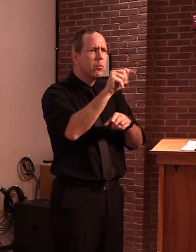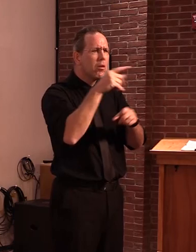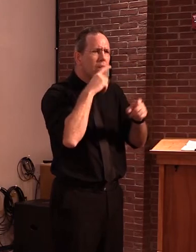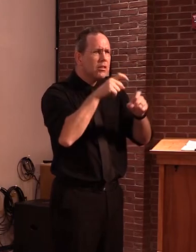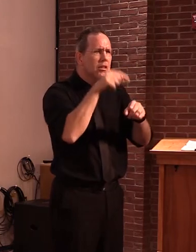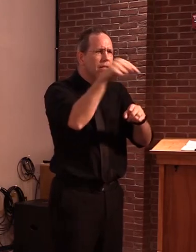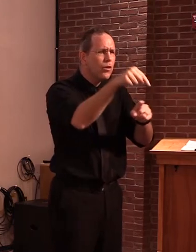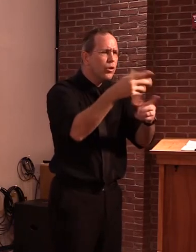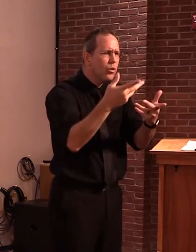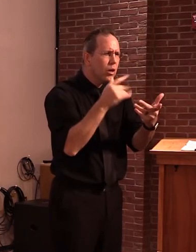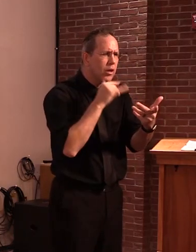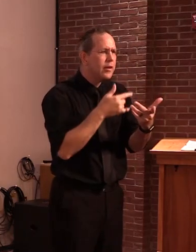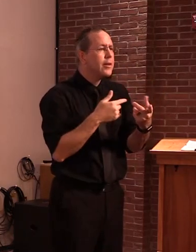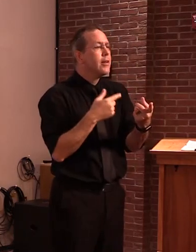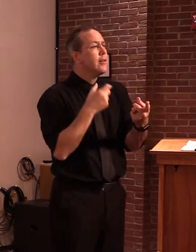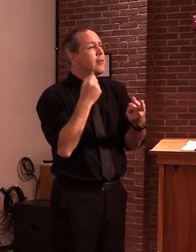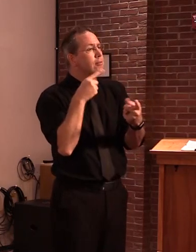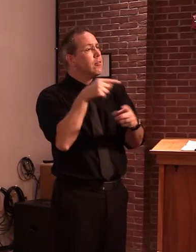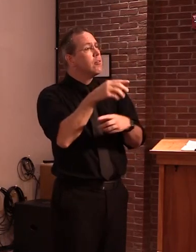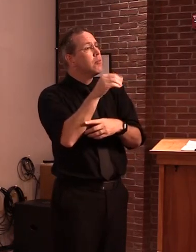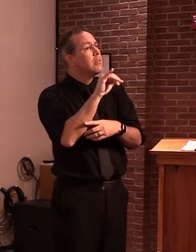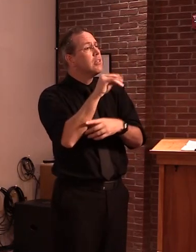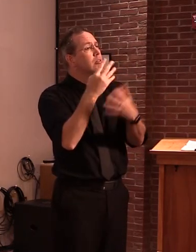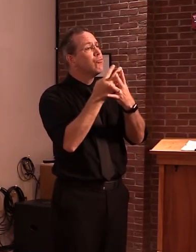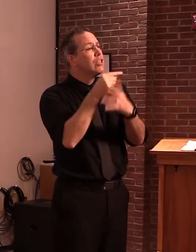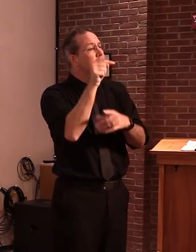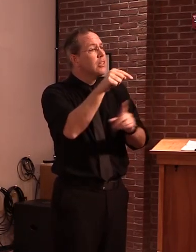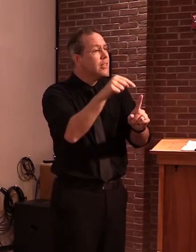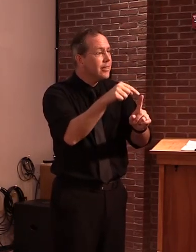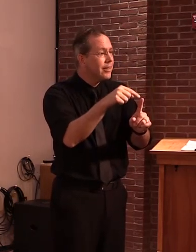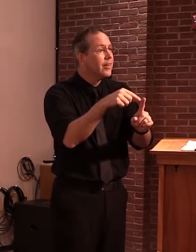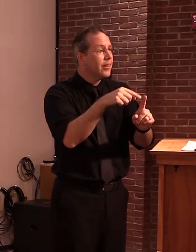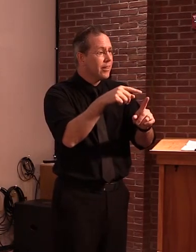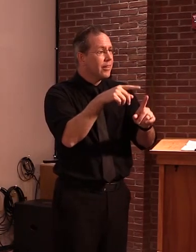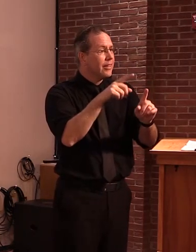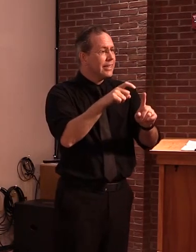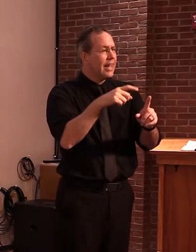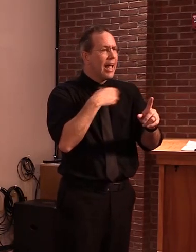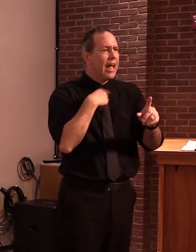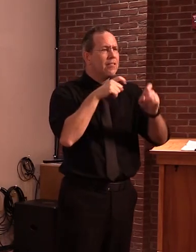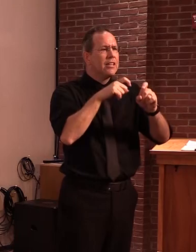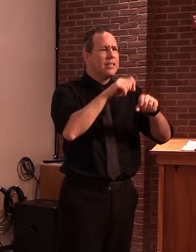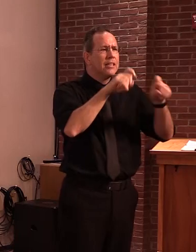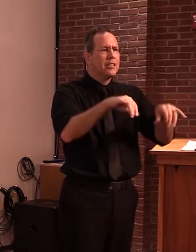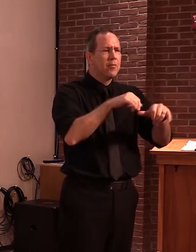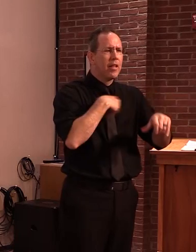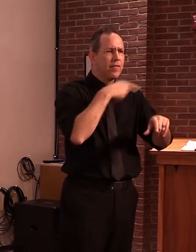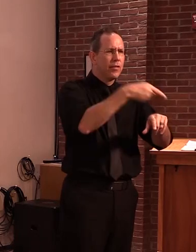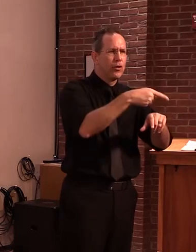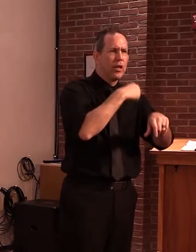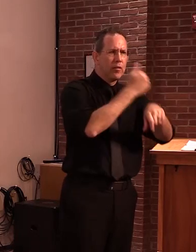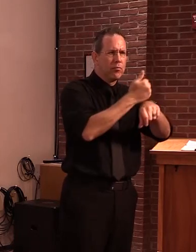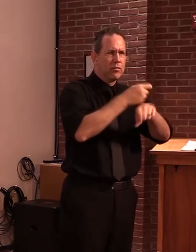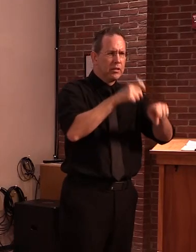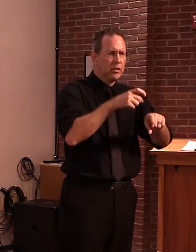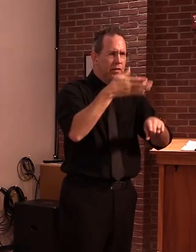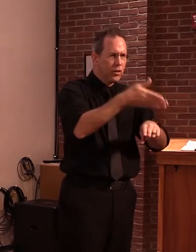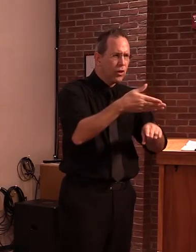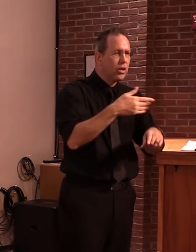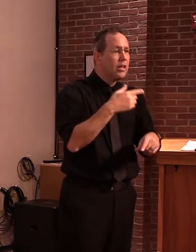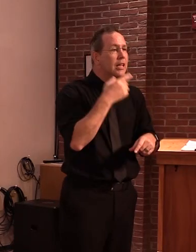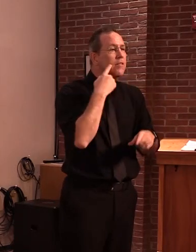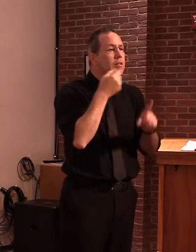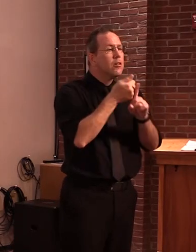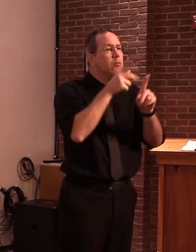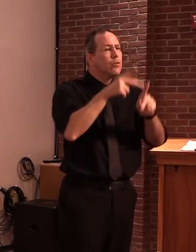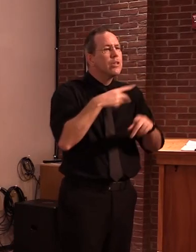we have for the corrections, had a testing protocol that symptomatic